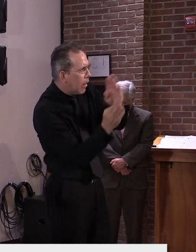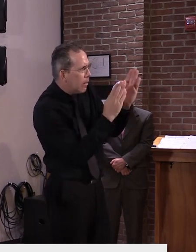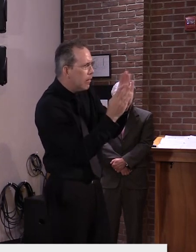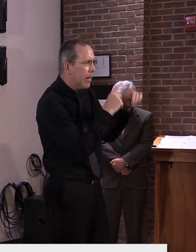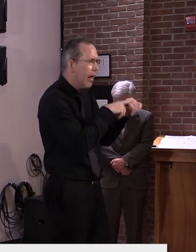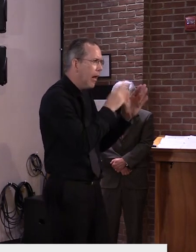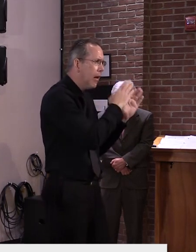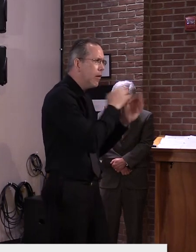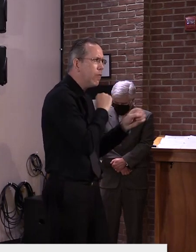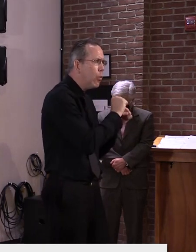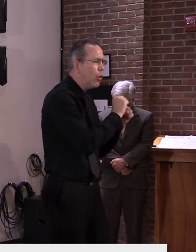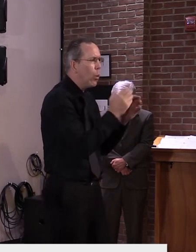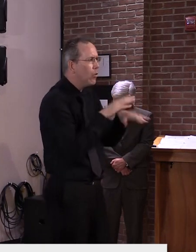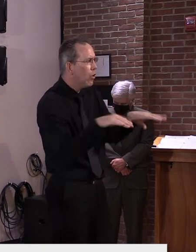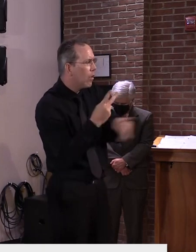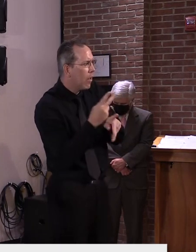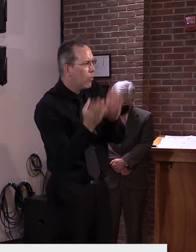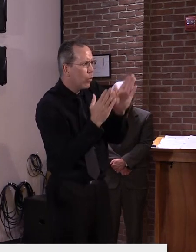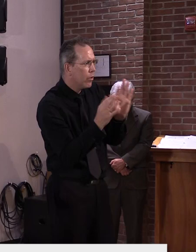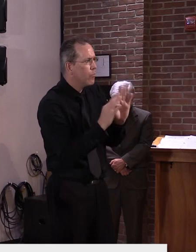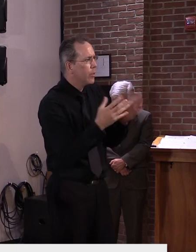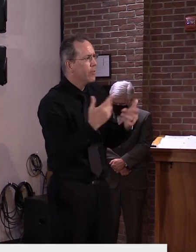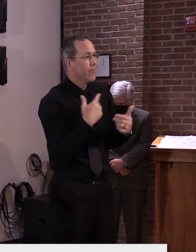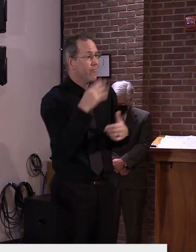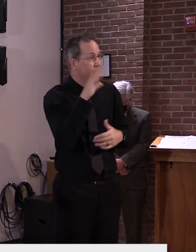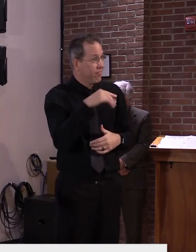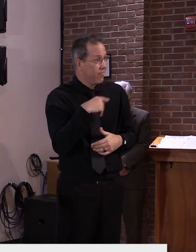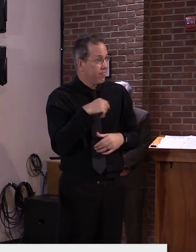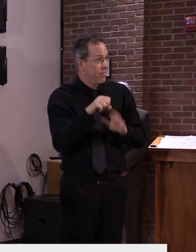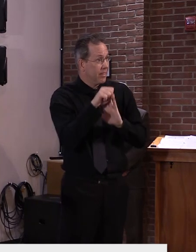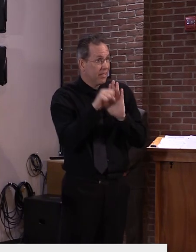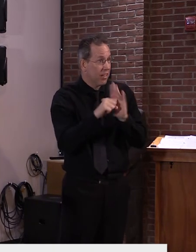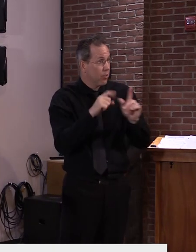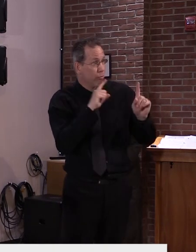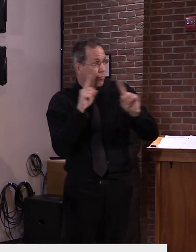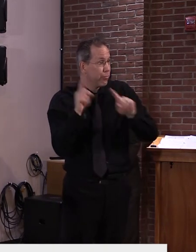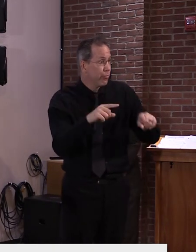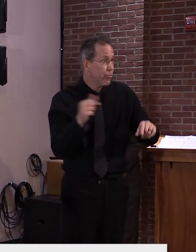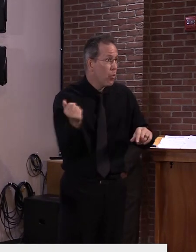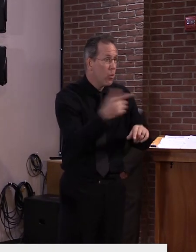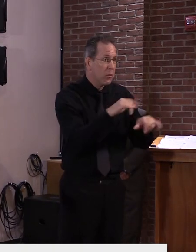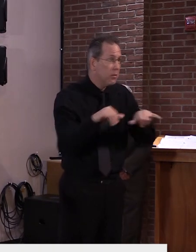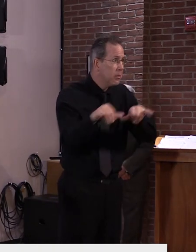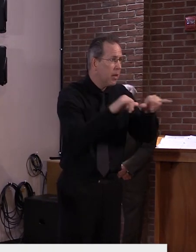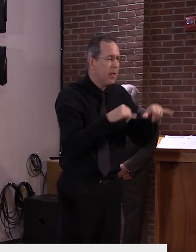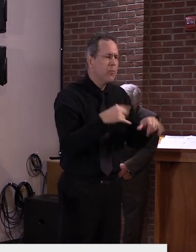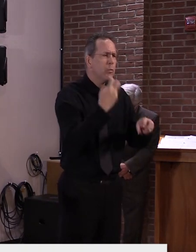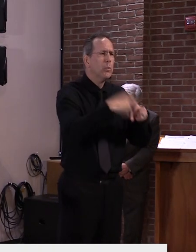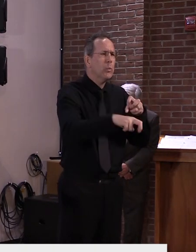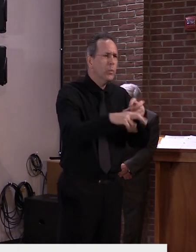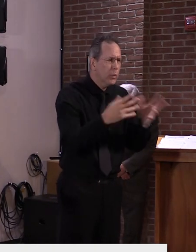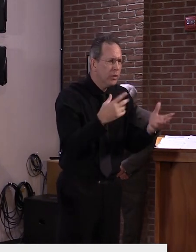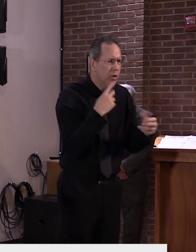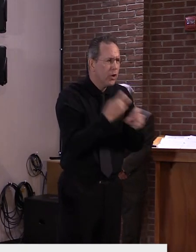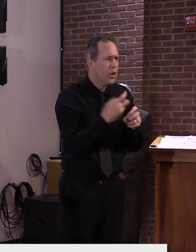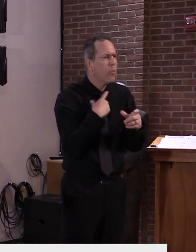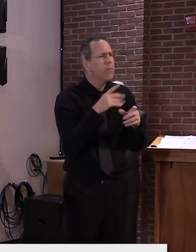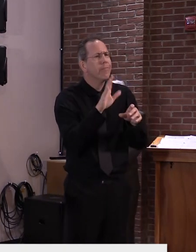difficulty, I think, mandating such an approach. And we think, you know, that's best left in the hands of local leaders to respond to the needs of their